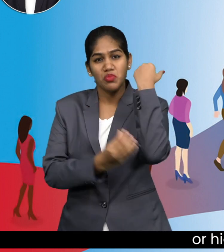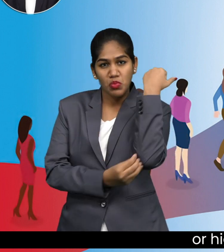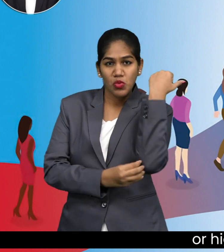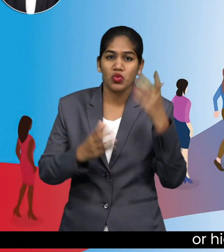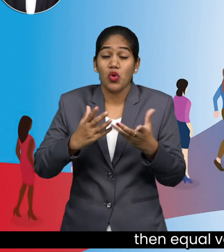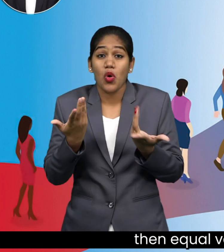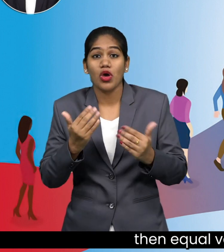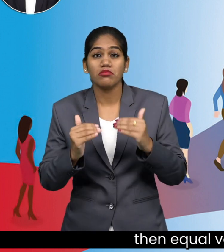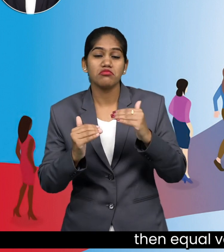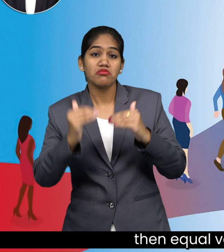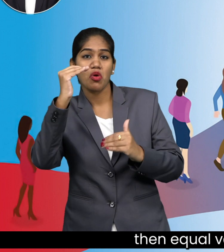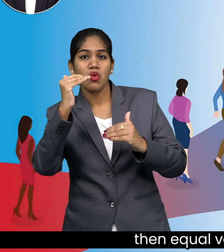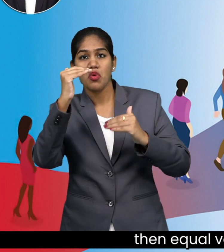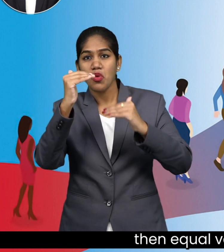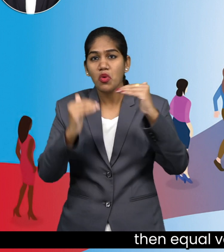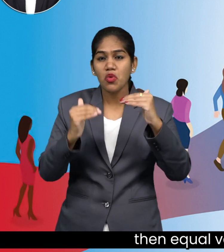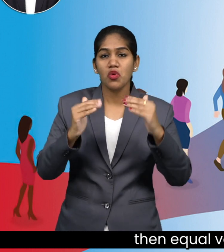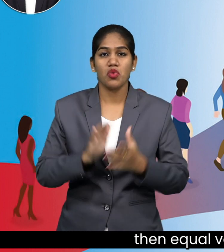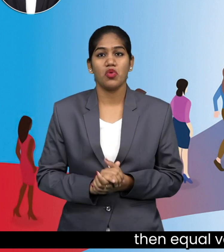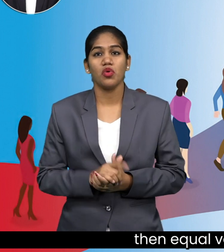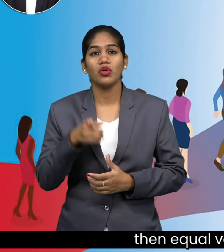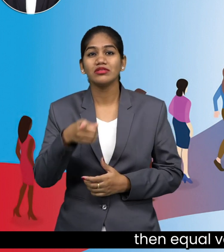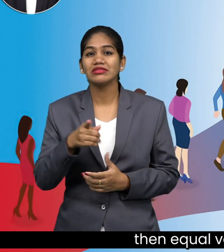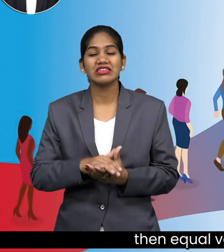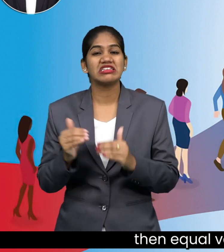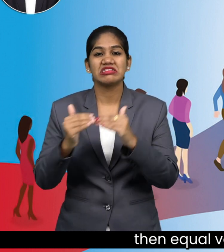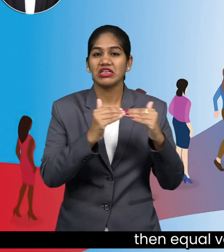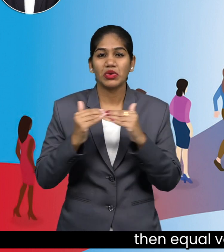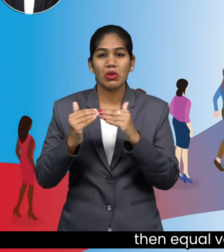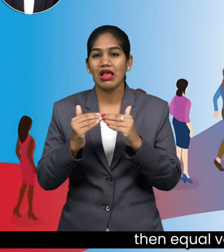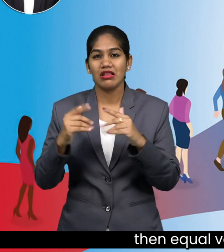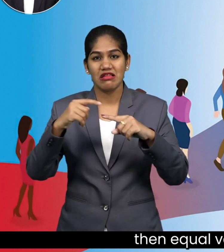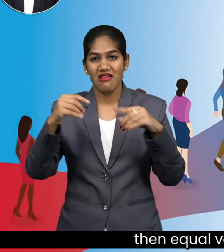then equal voting doesn't mean much.